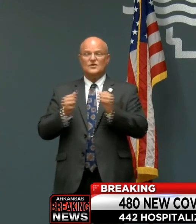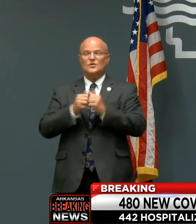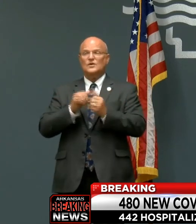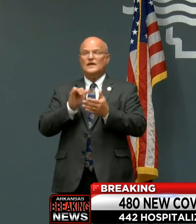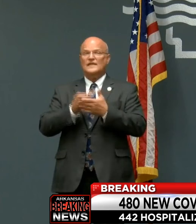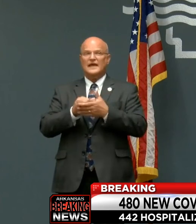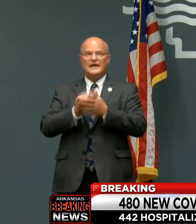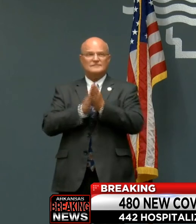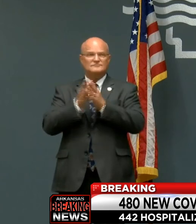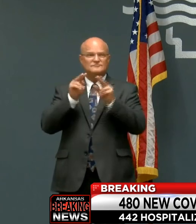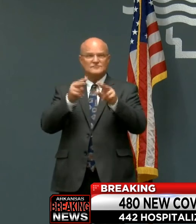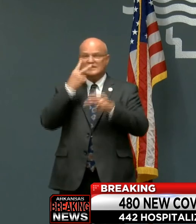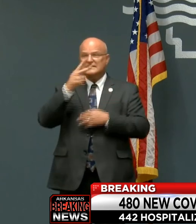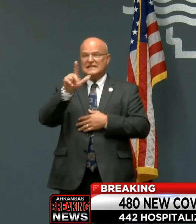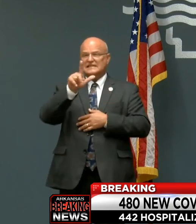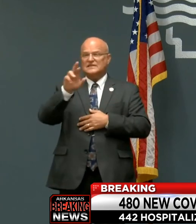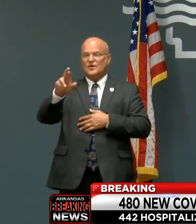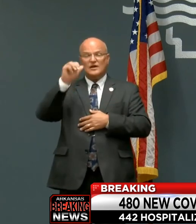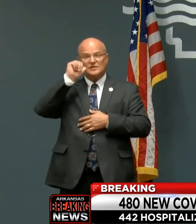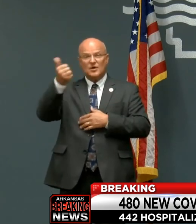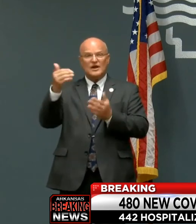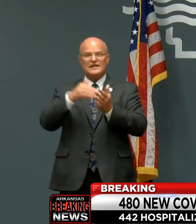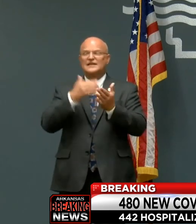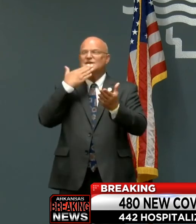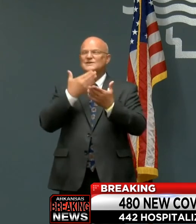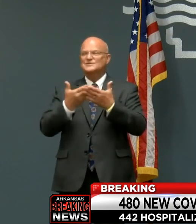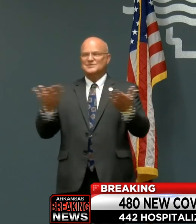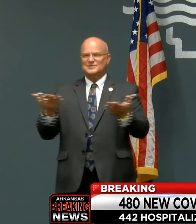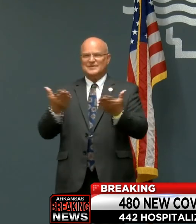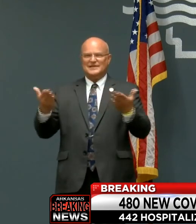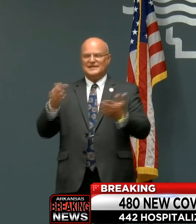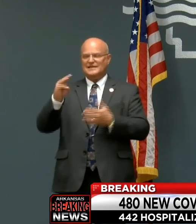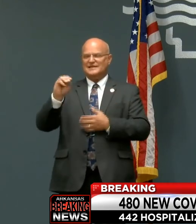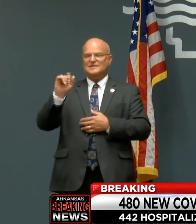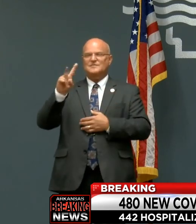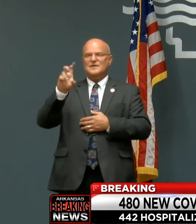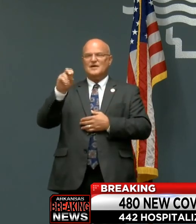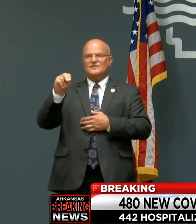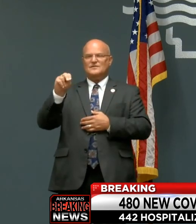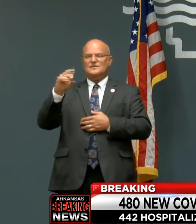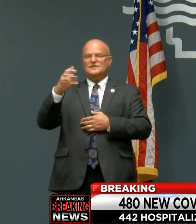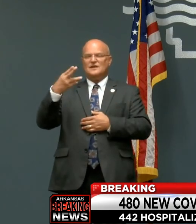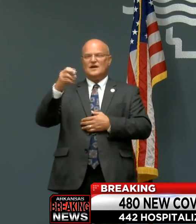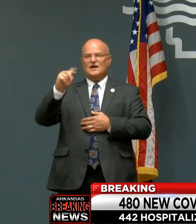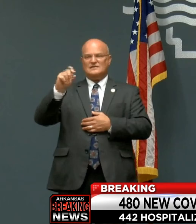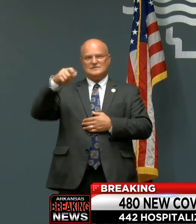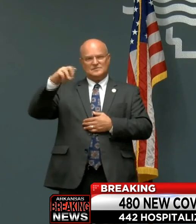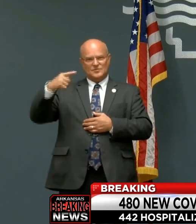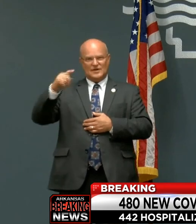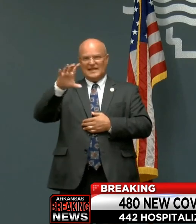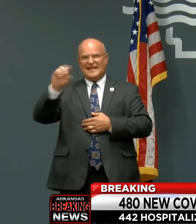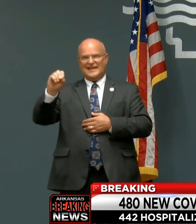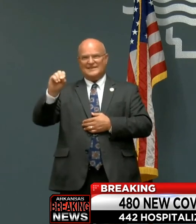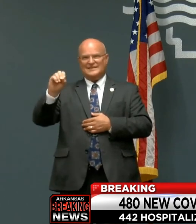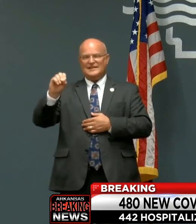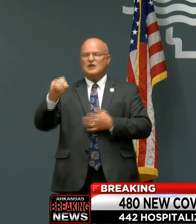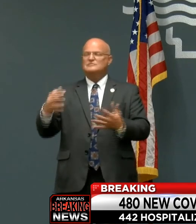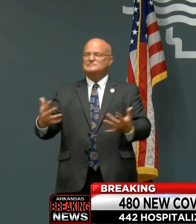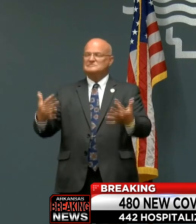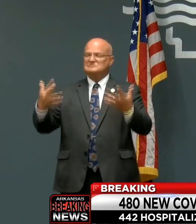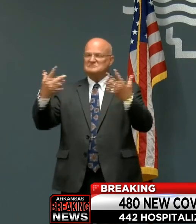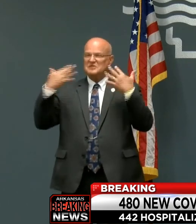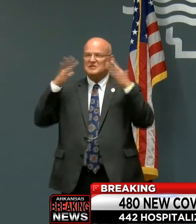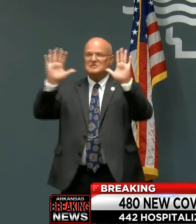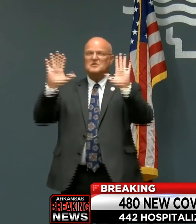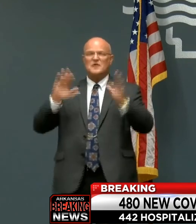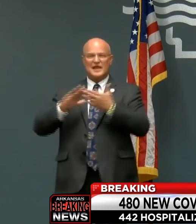that, look forward to being in Little Rock tomorrow. And again, it's great to be in Hot Spring County here in Malvern. Very hospitable, a